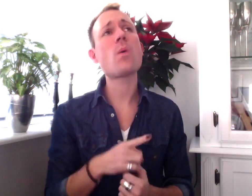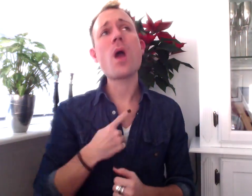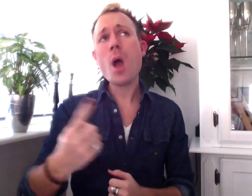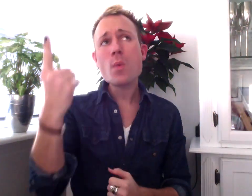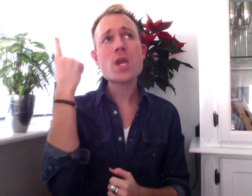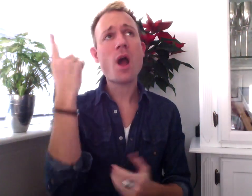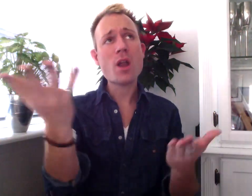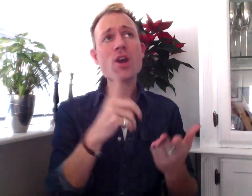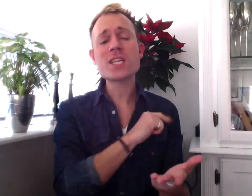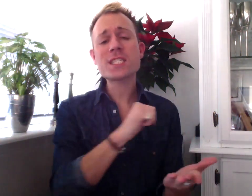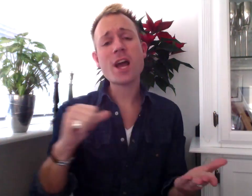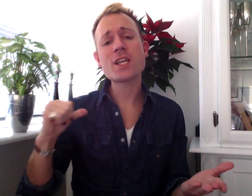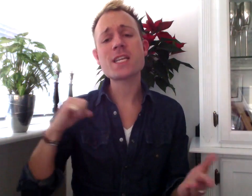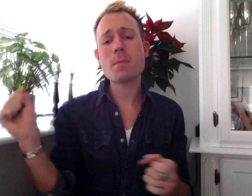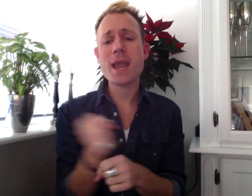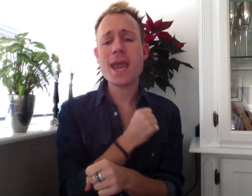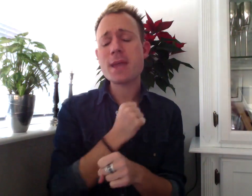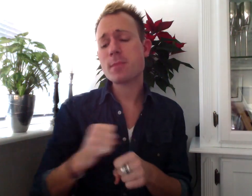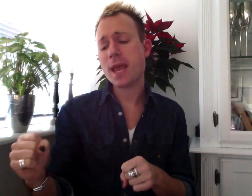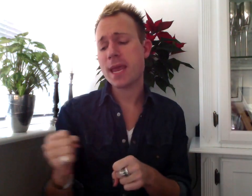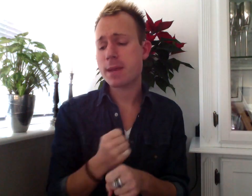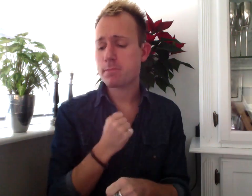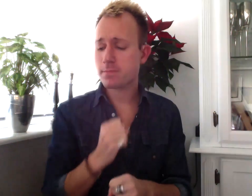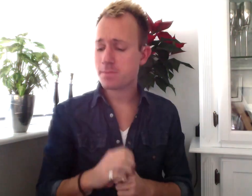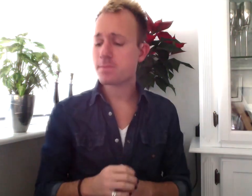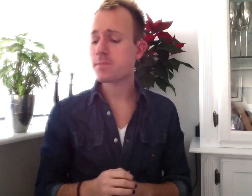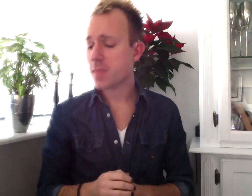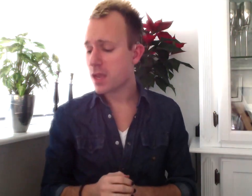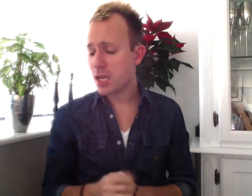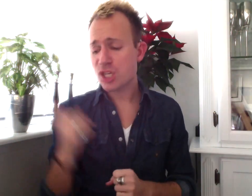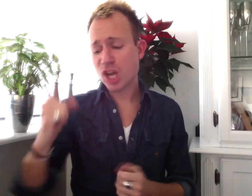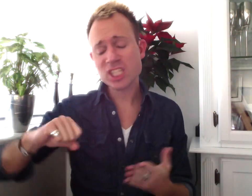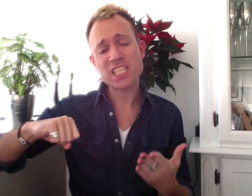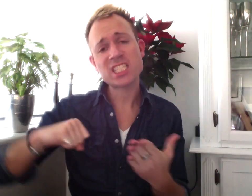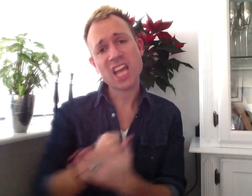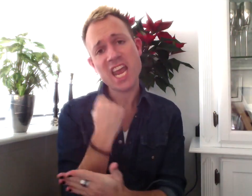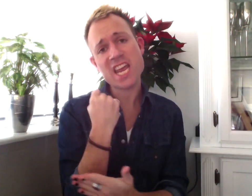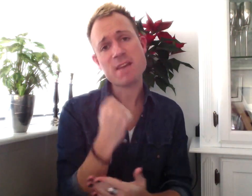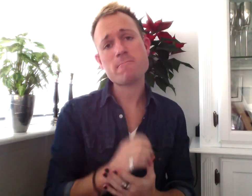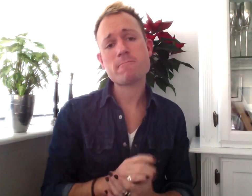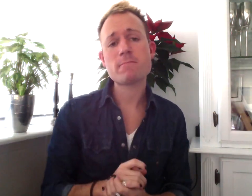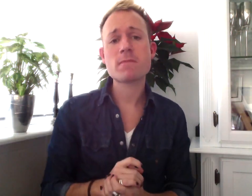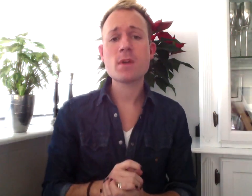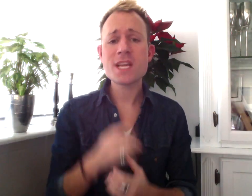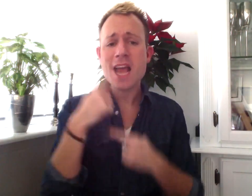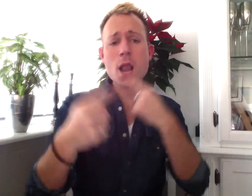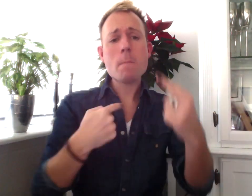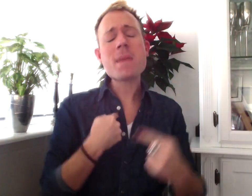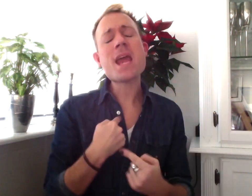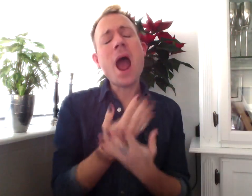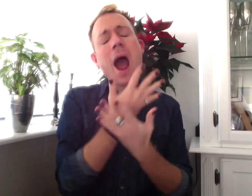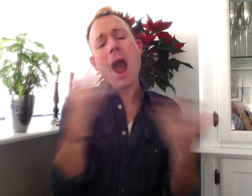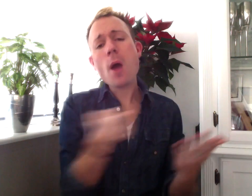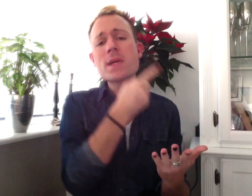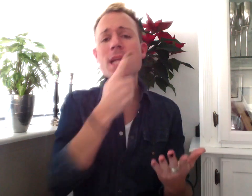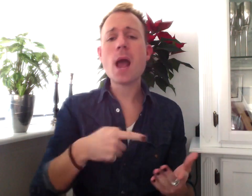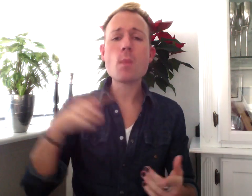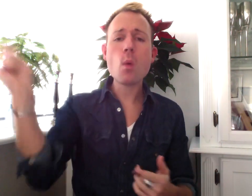we only got ourselves to blame, it's such a shame. Tell me how many times can we